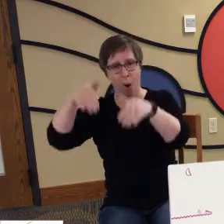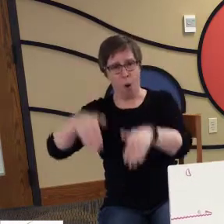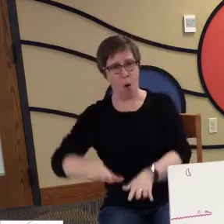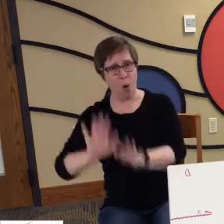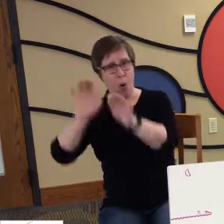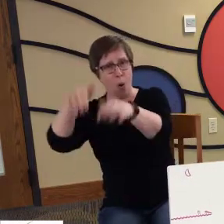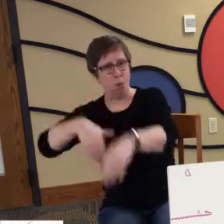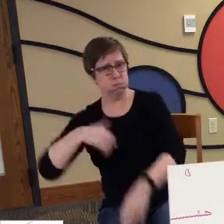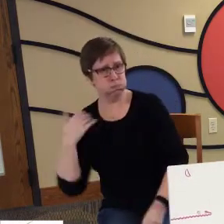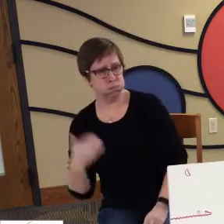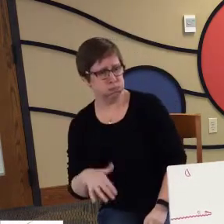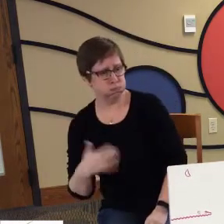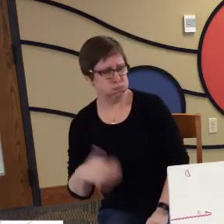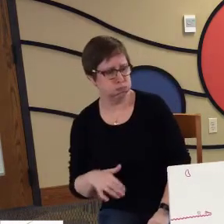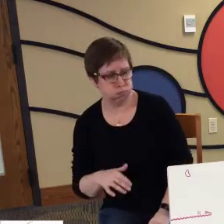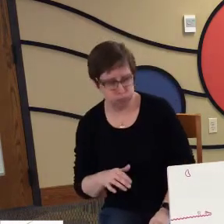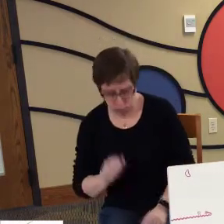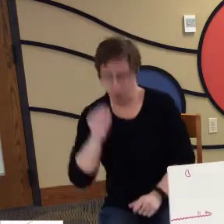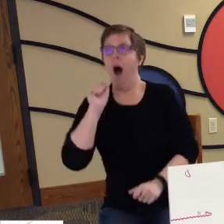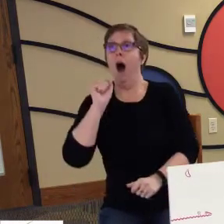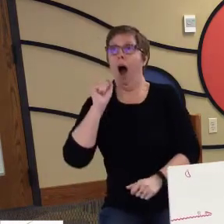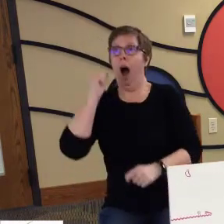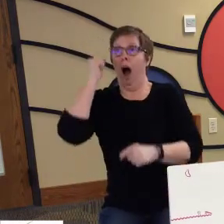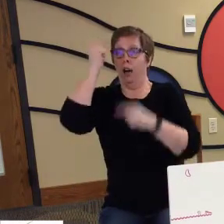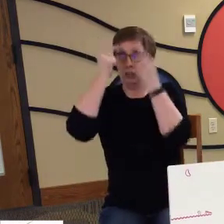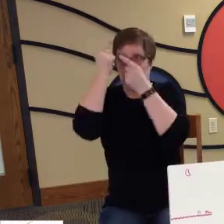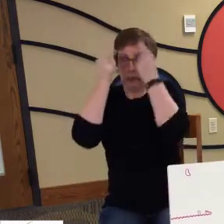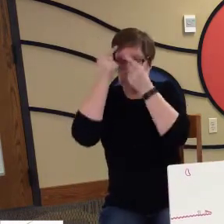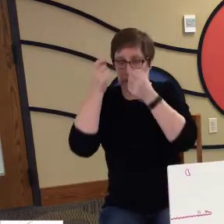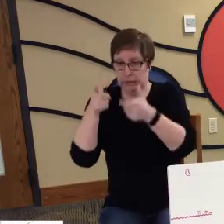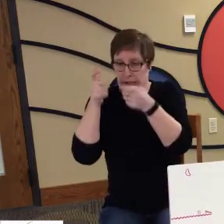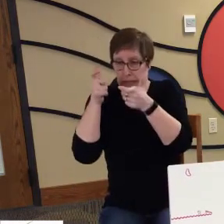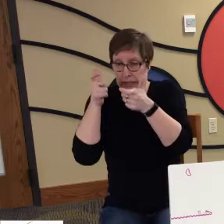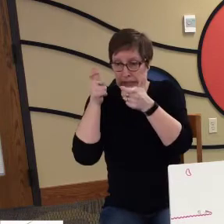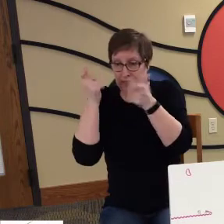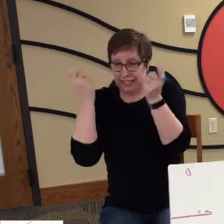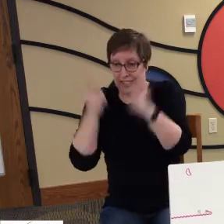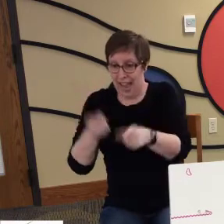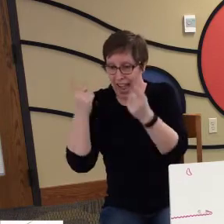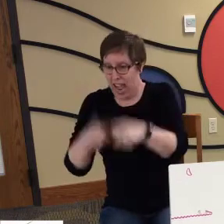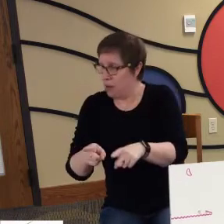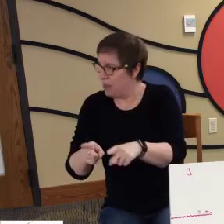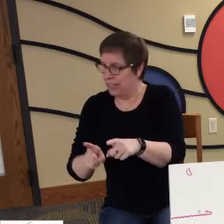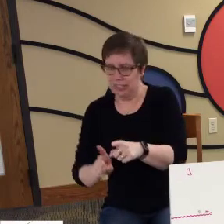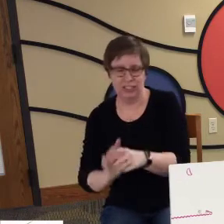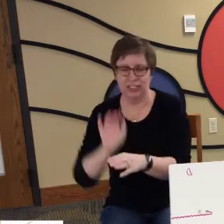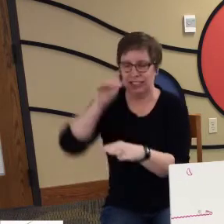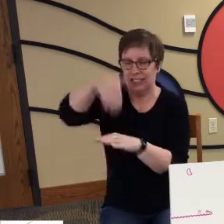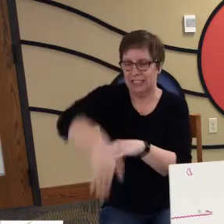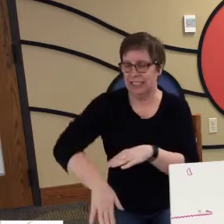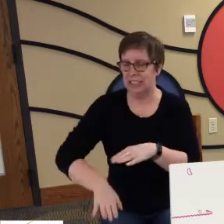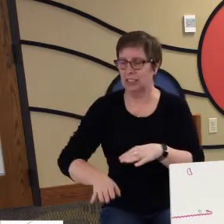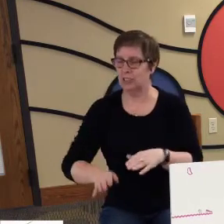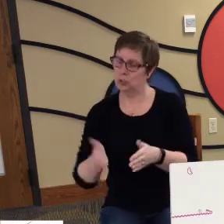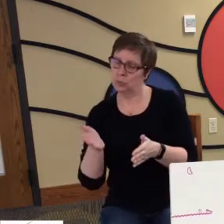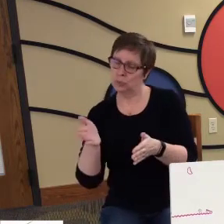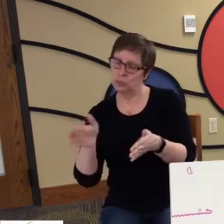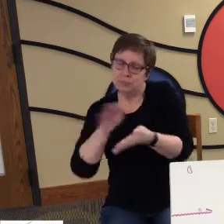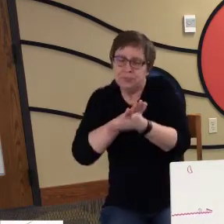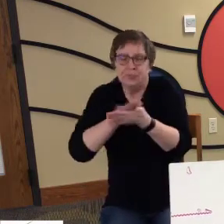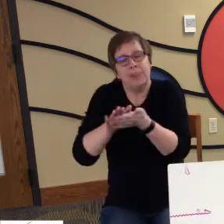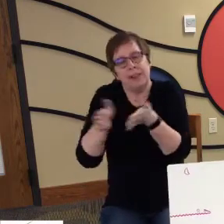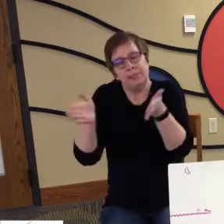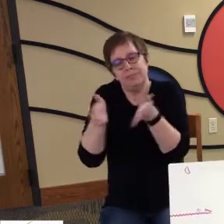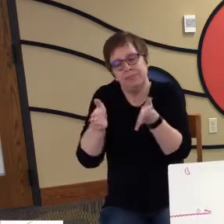ocean. He came up thinking fast, and in no time he was climbing aboard a trim little